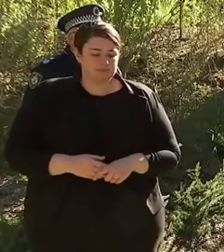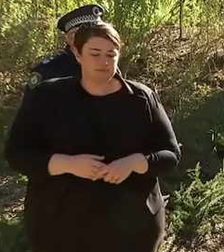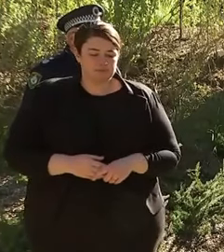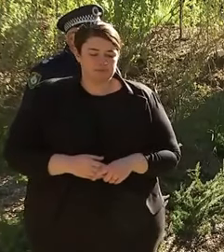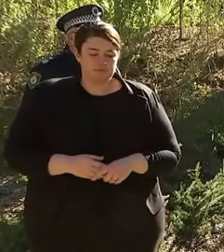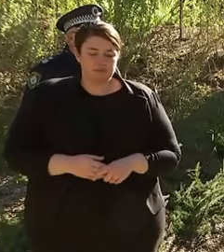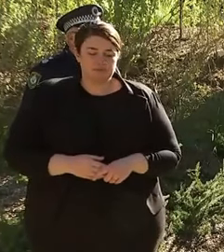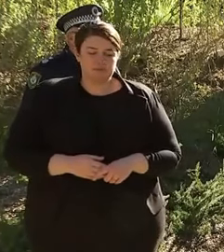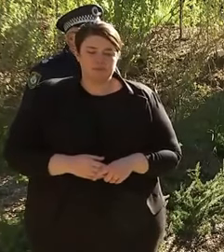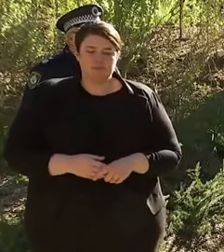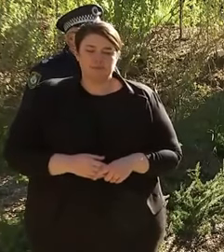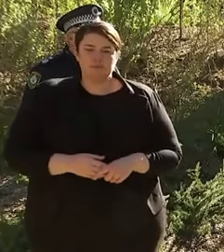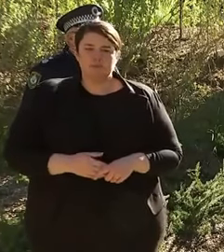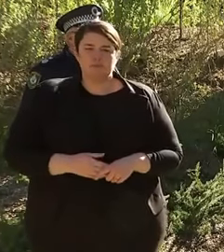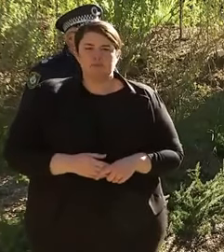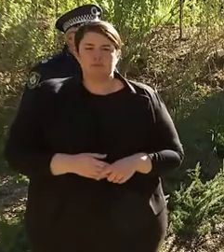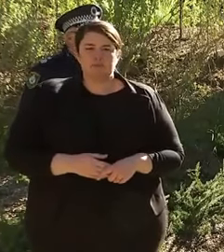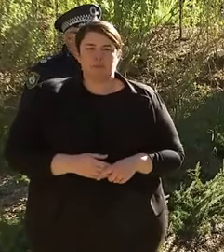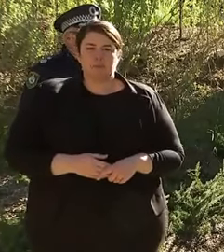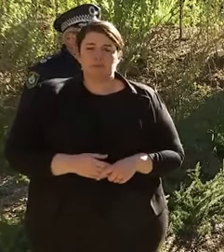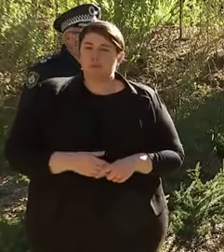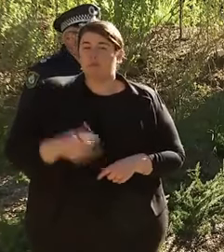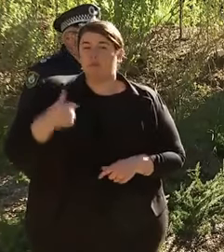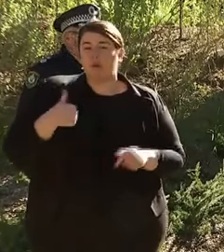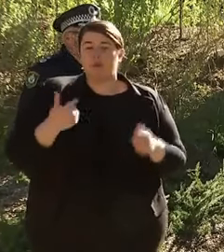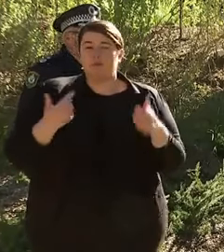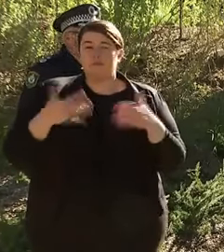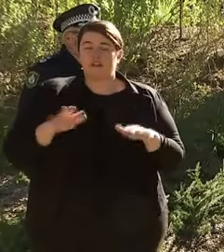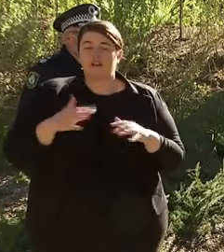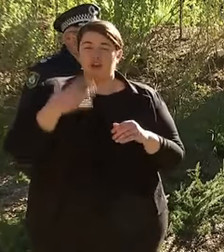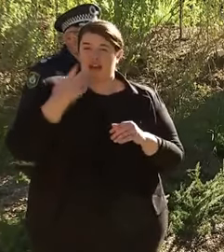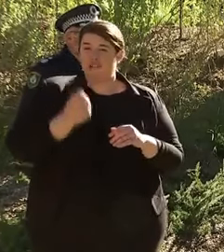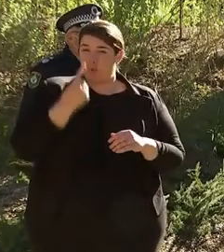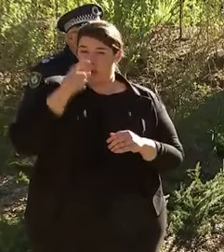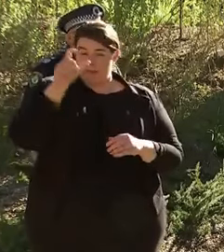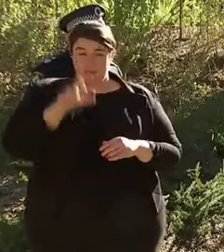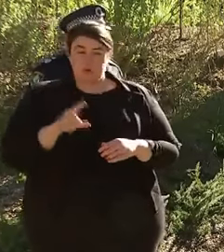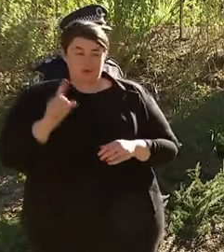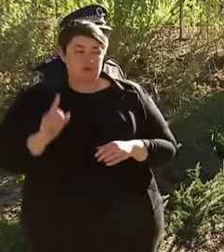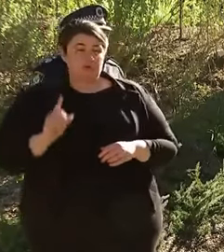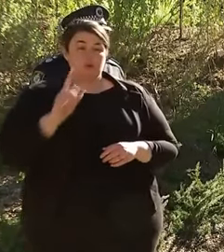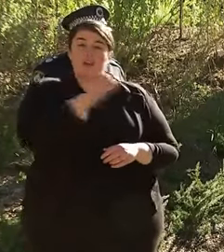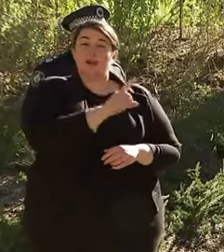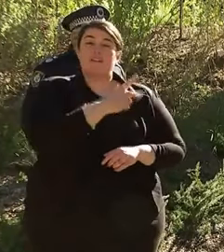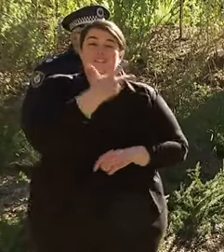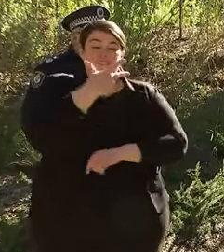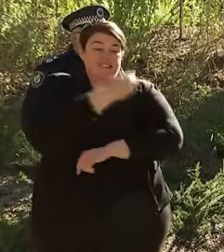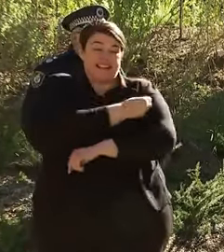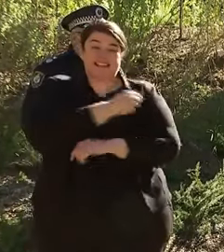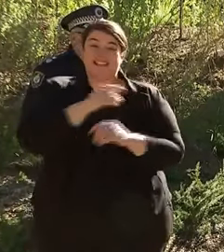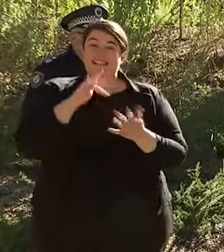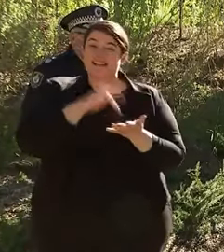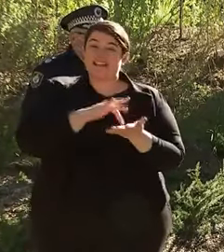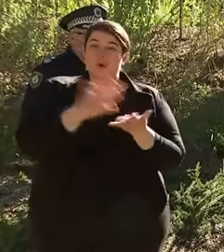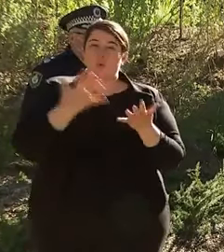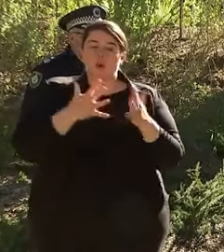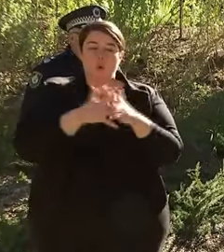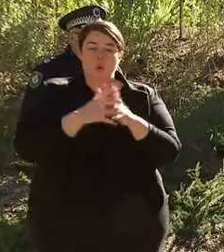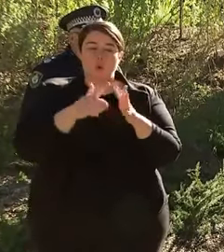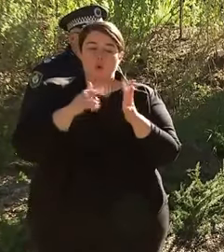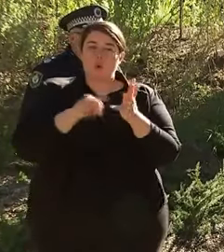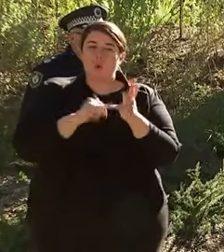can indicate that we did have a case that attended the vaccine centre at Westmead